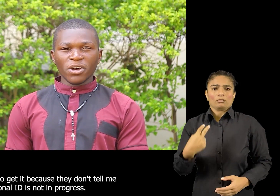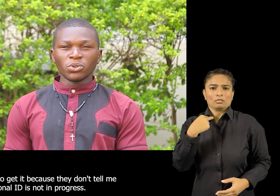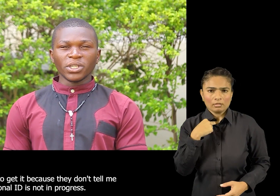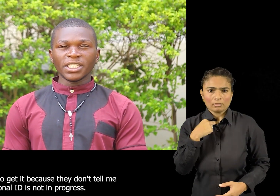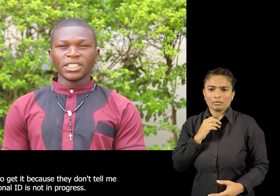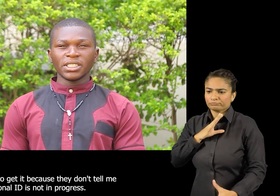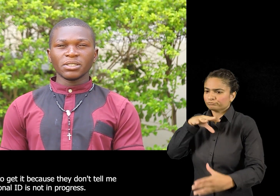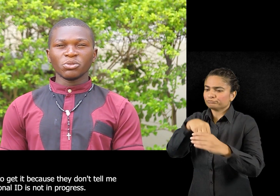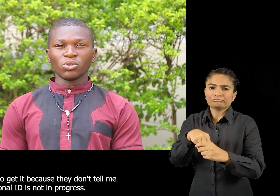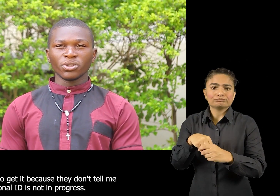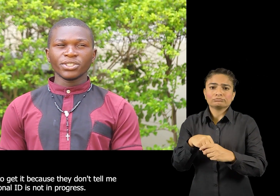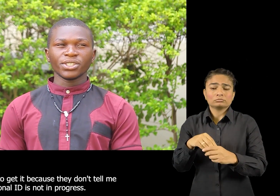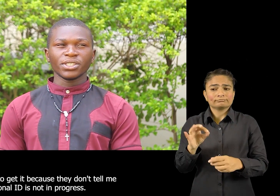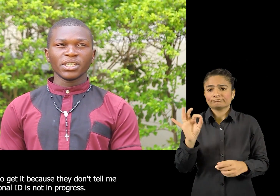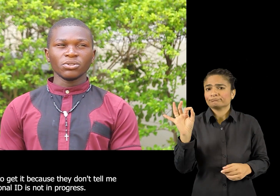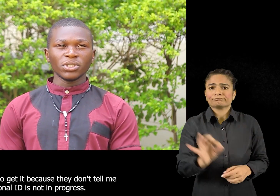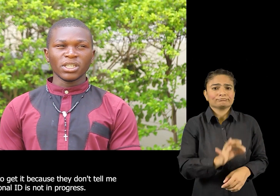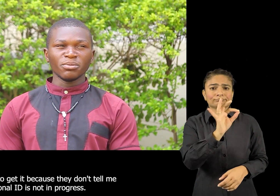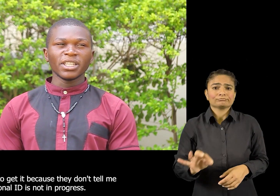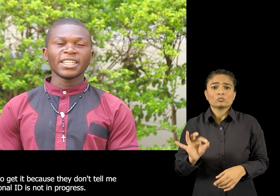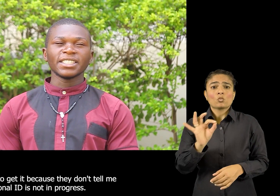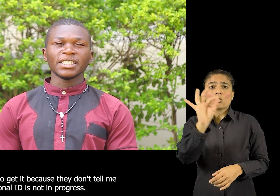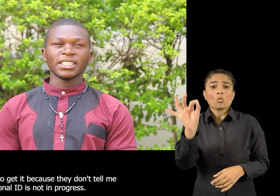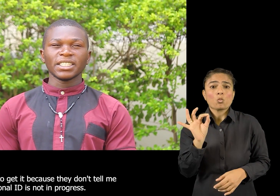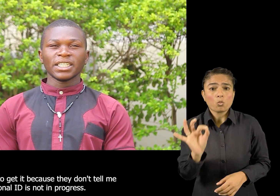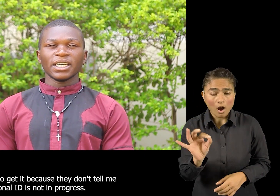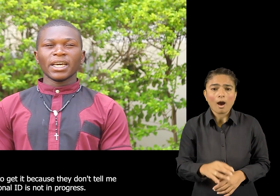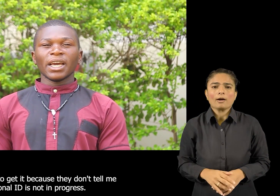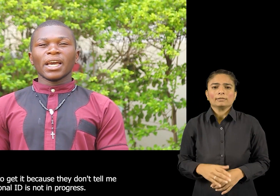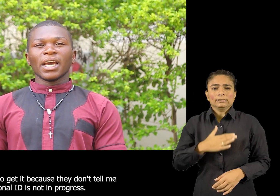and I failed to get it because they do tell me that